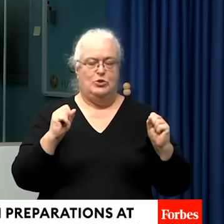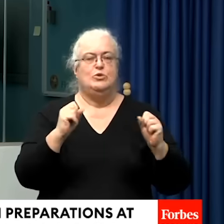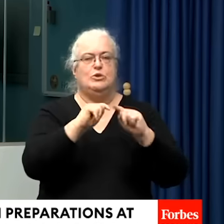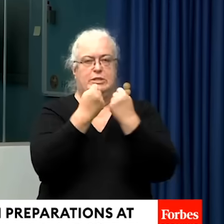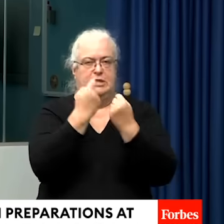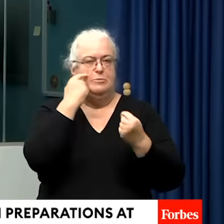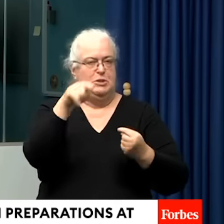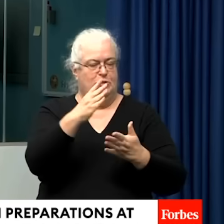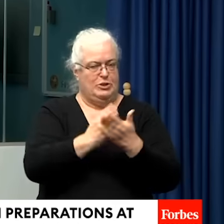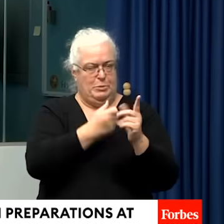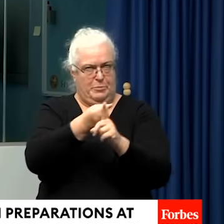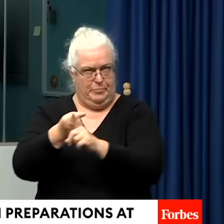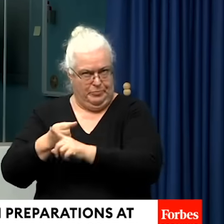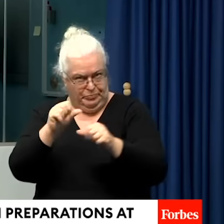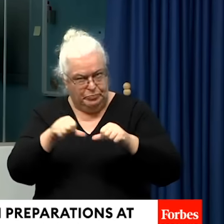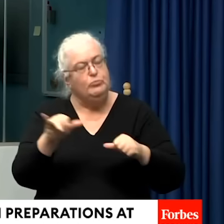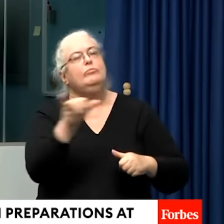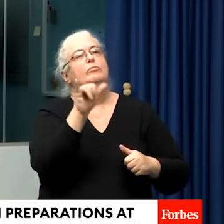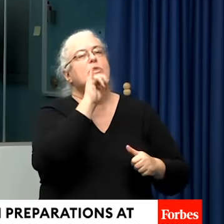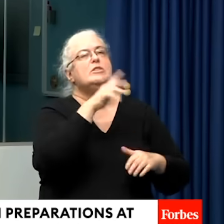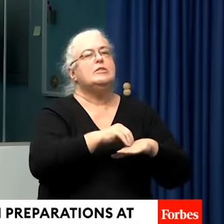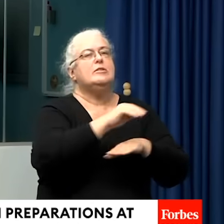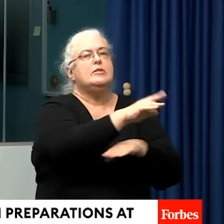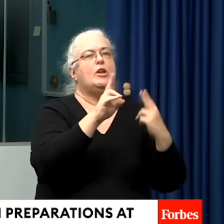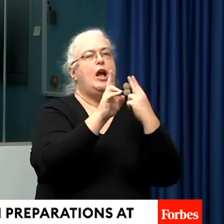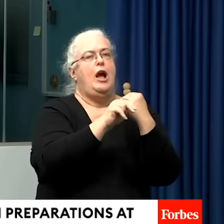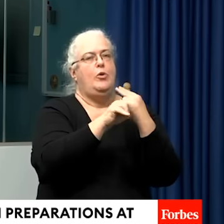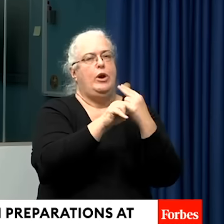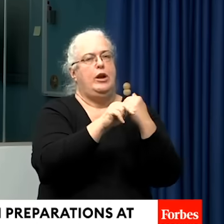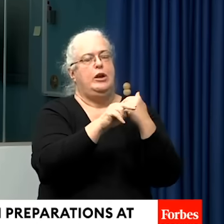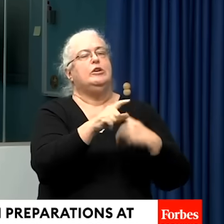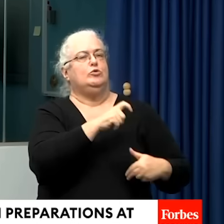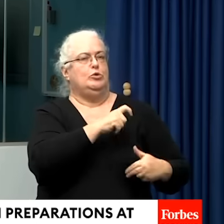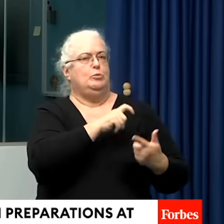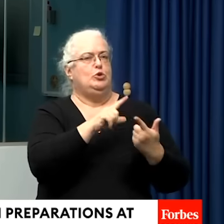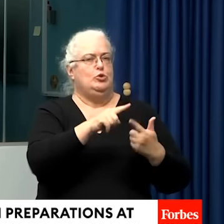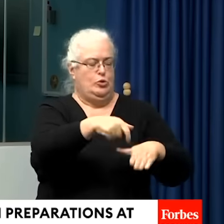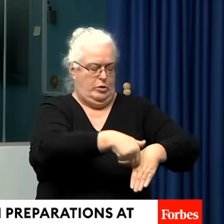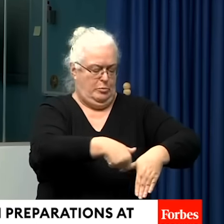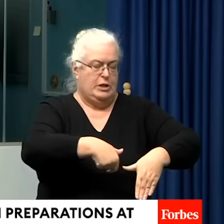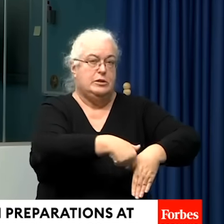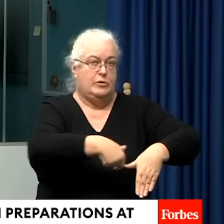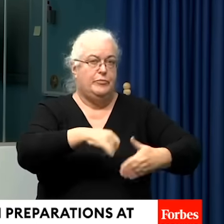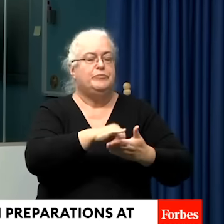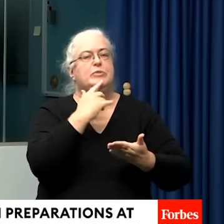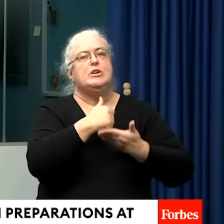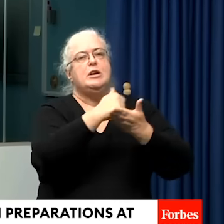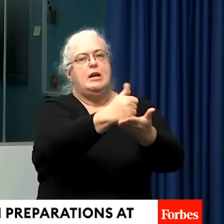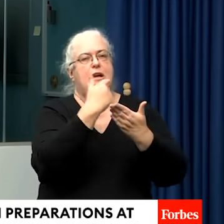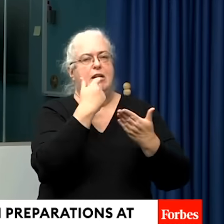in impacted areas. We have also deployed Florida Highway Patrol troopers to the Panhandle who are actively escorting critical equipment